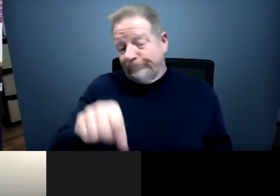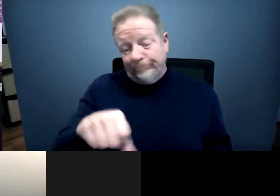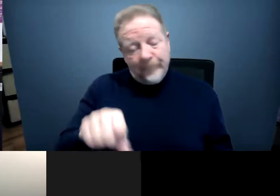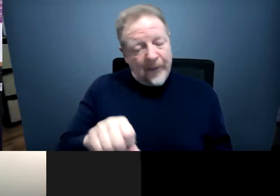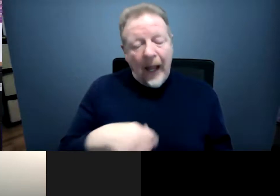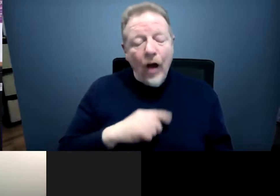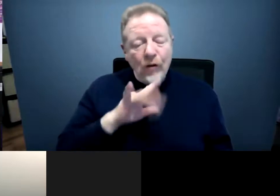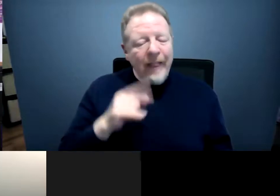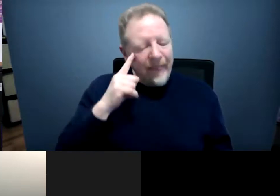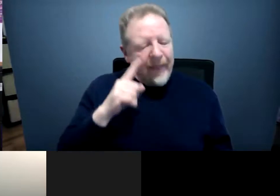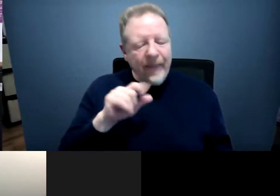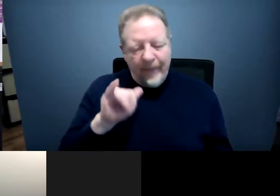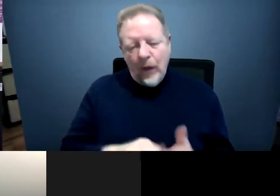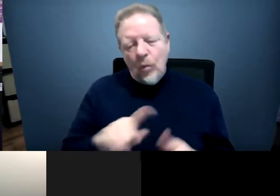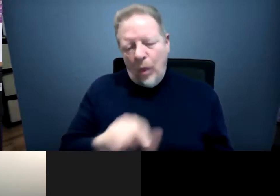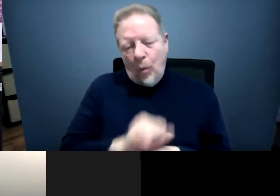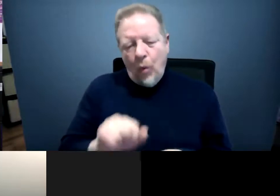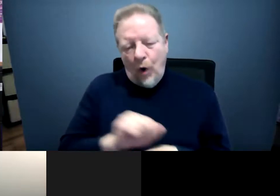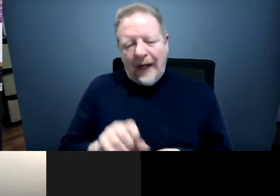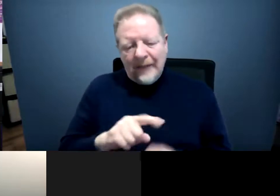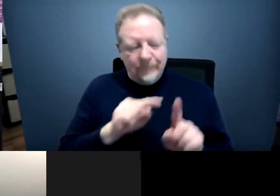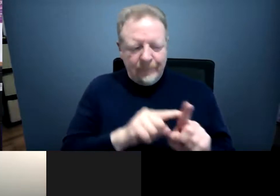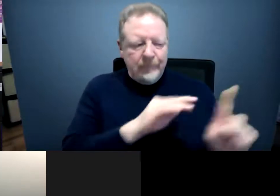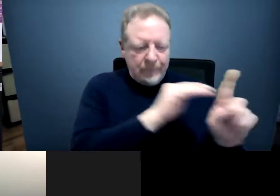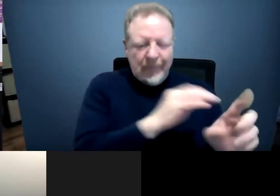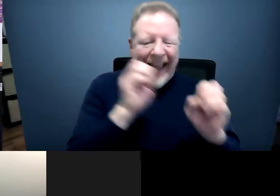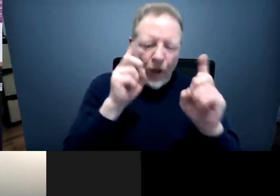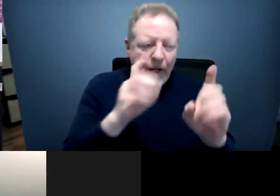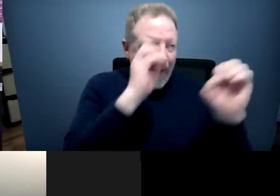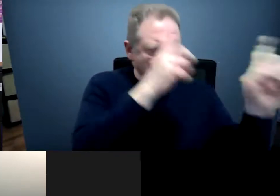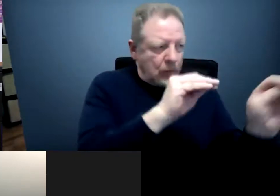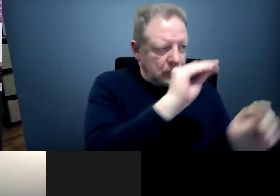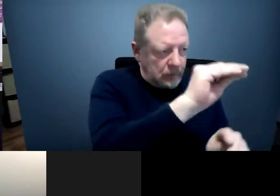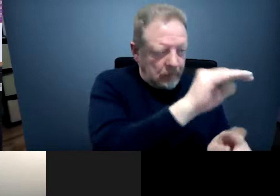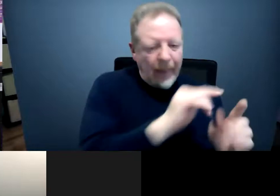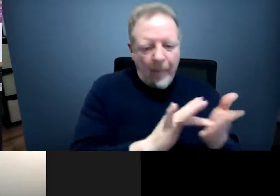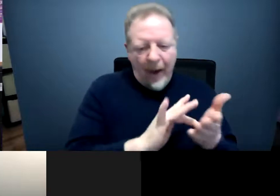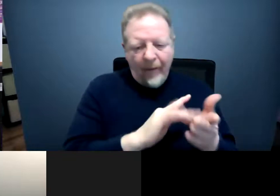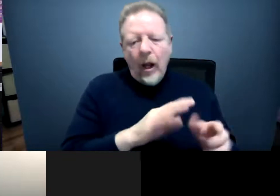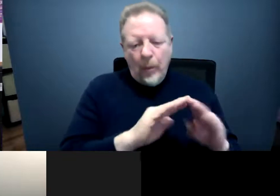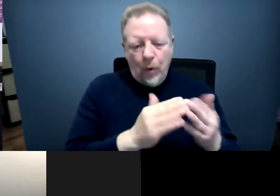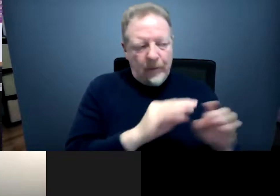that's where the work is. Educating the medical community. Yeah. Yeah.